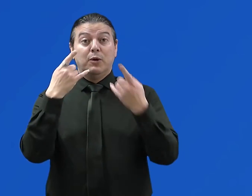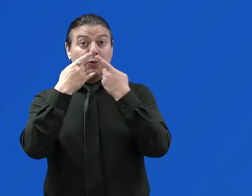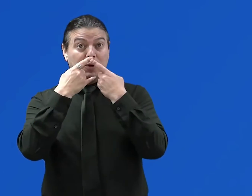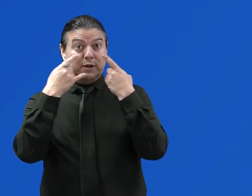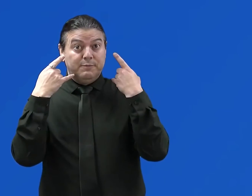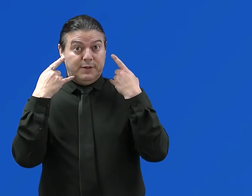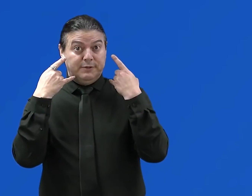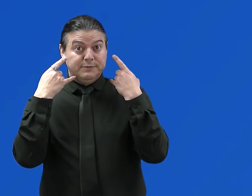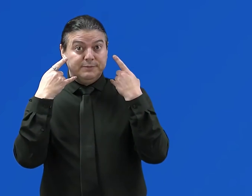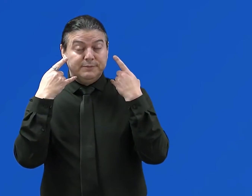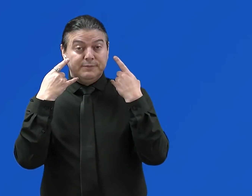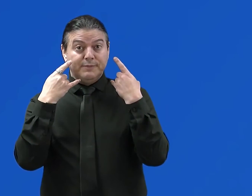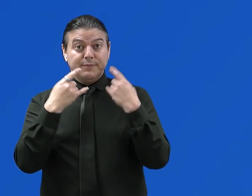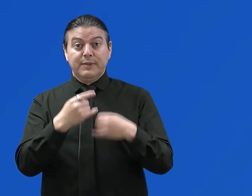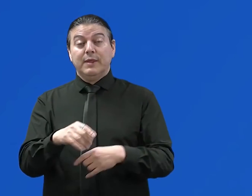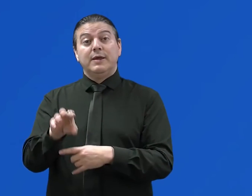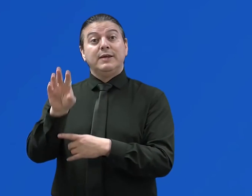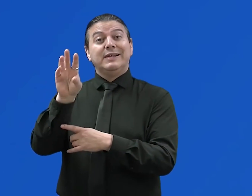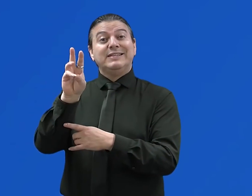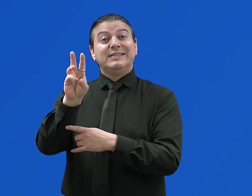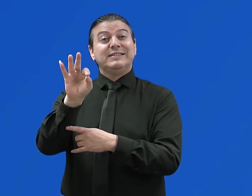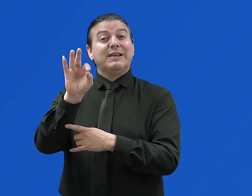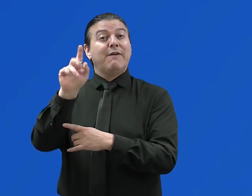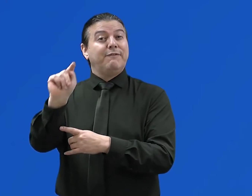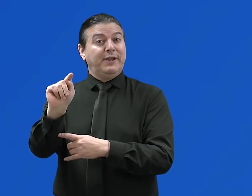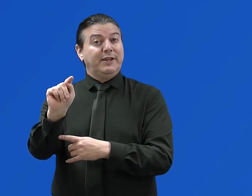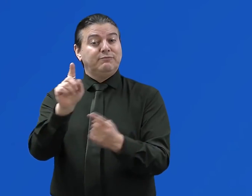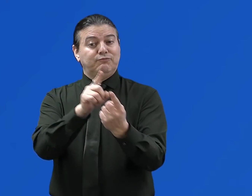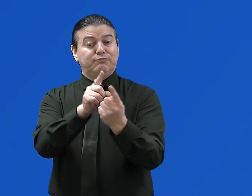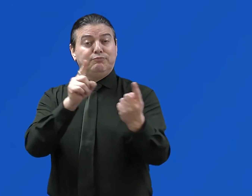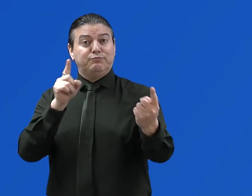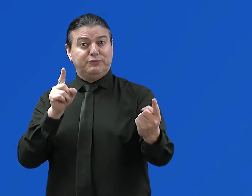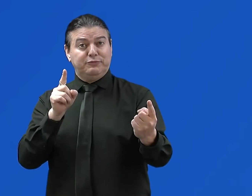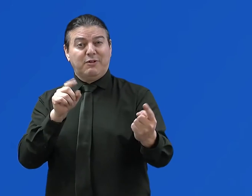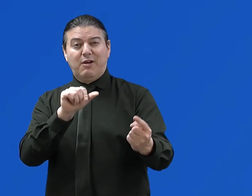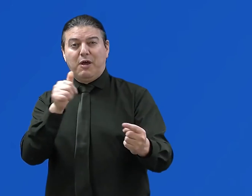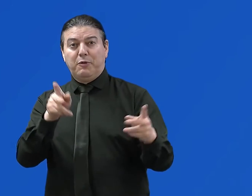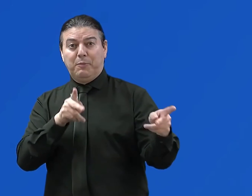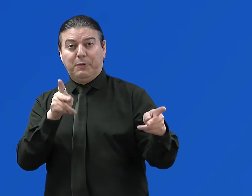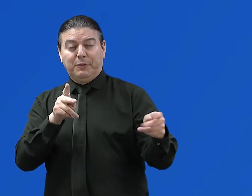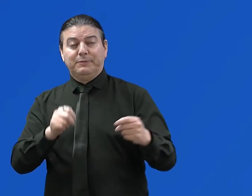wearing a mask, staying at least 6 feet away from others,